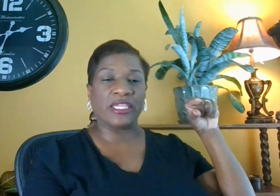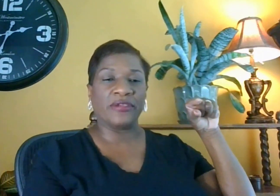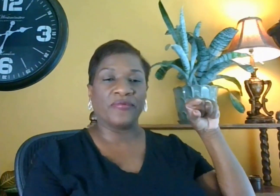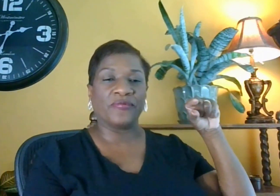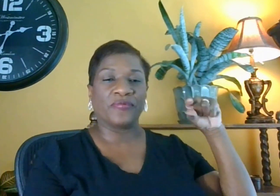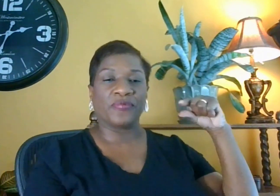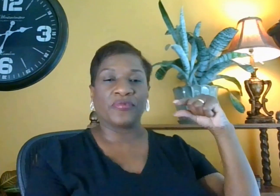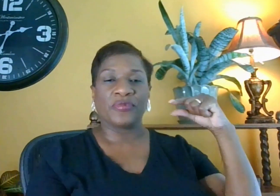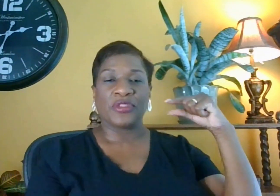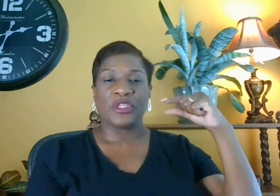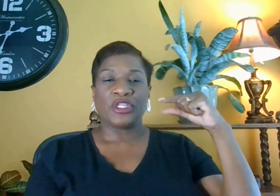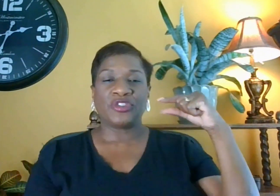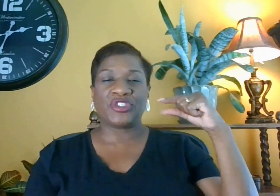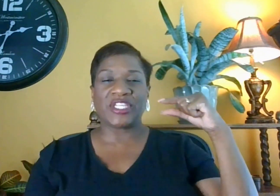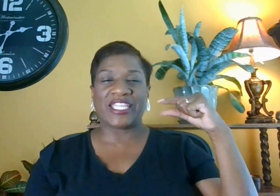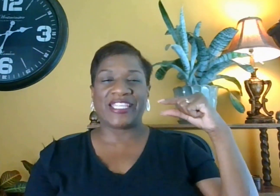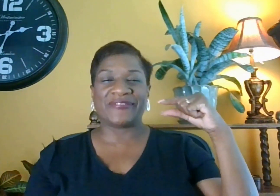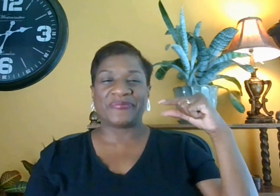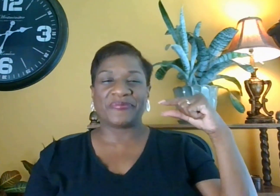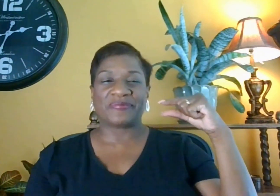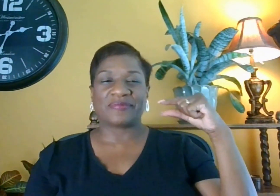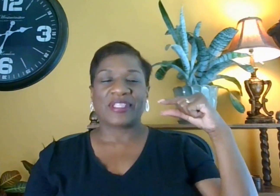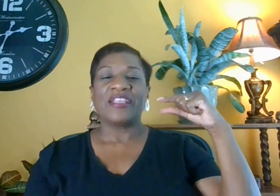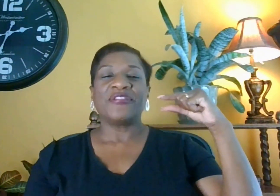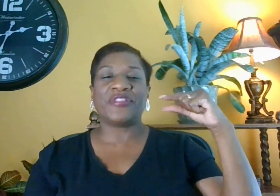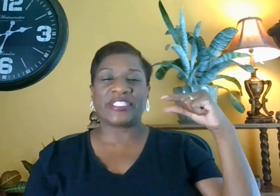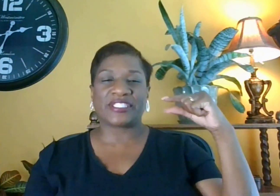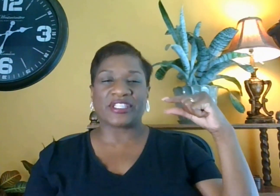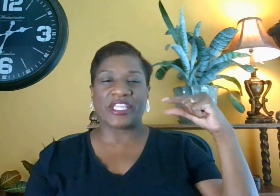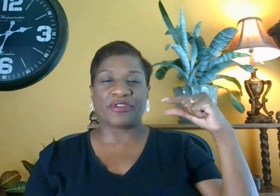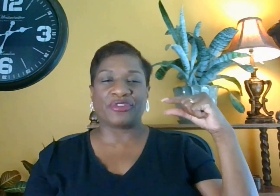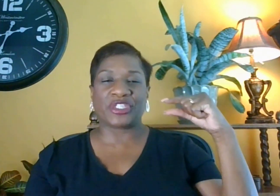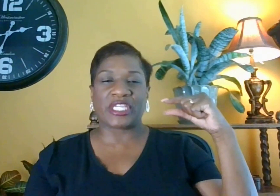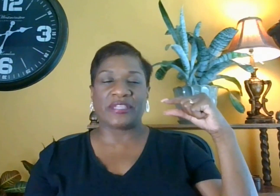G. G. This is the letter G.